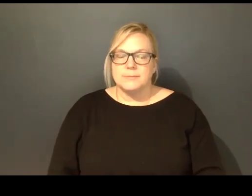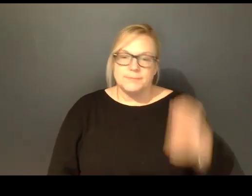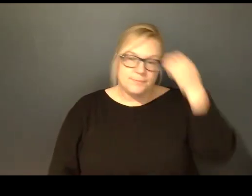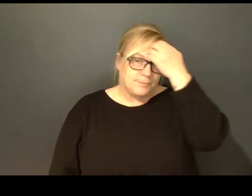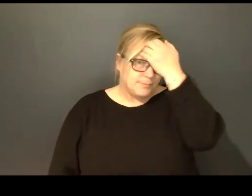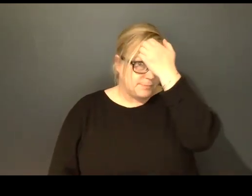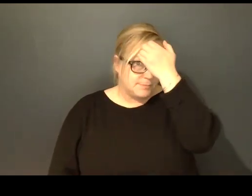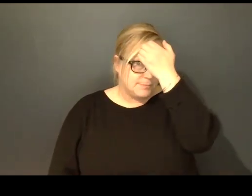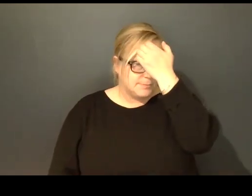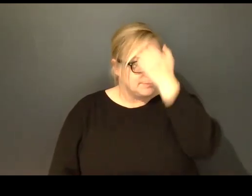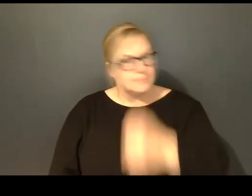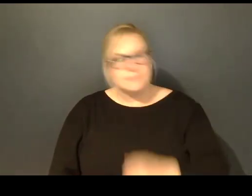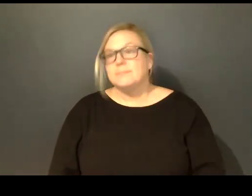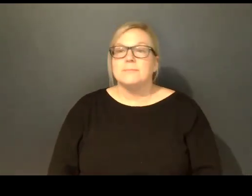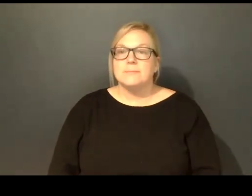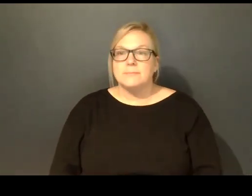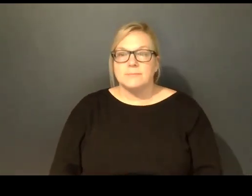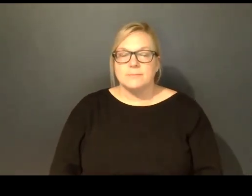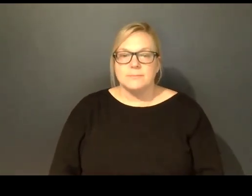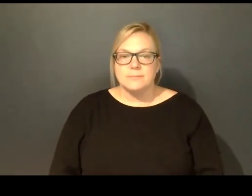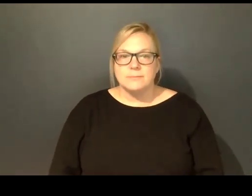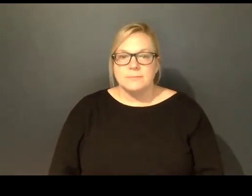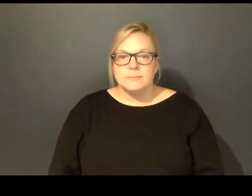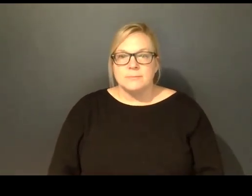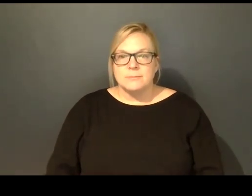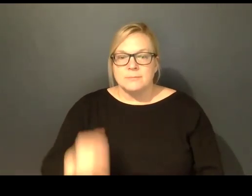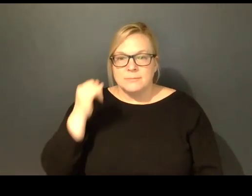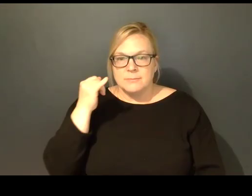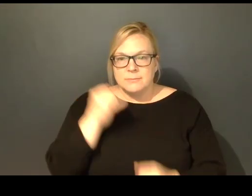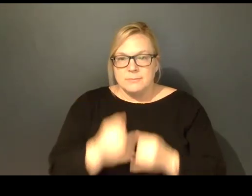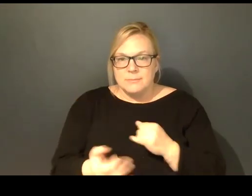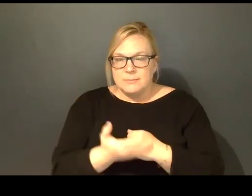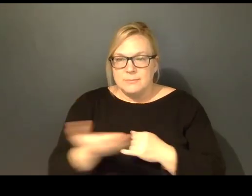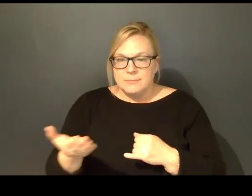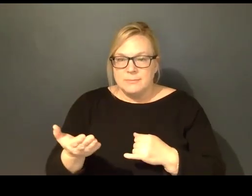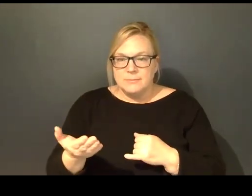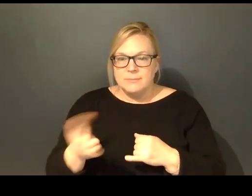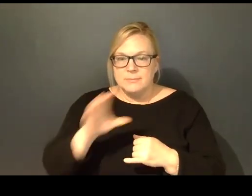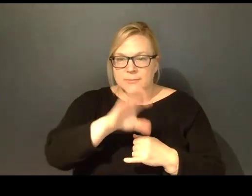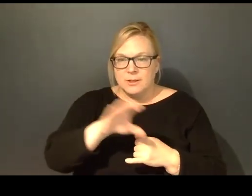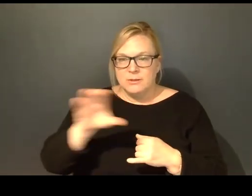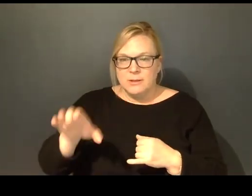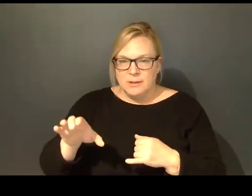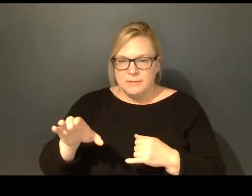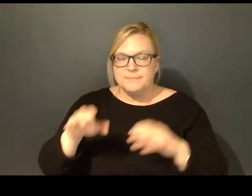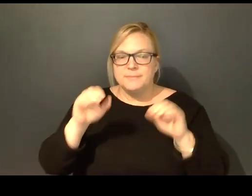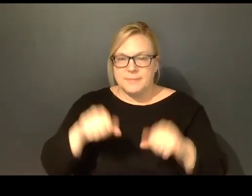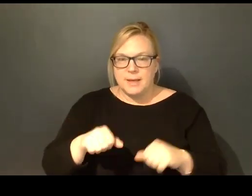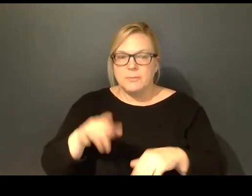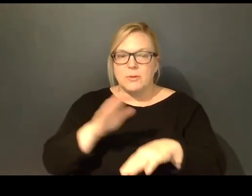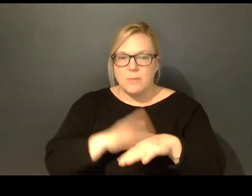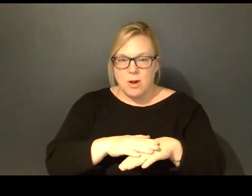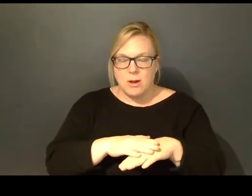for Cindy. One last thing to say is that captions are enabled, and you would be able to turn those on by clicking the